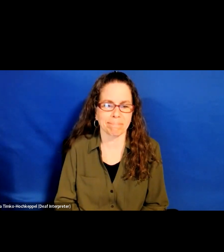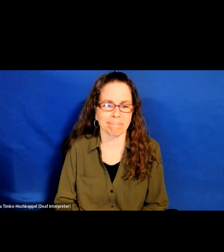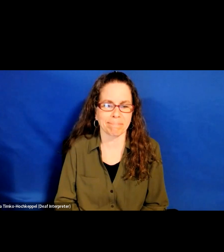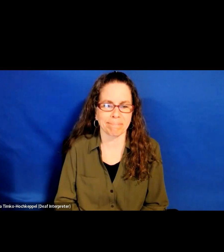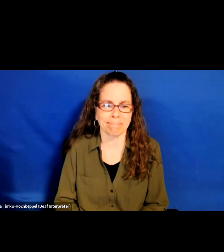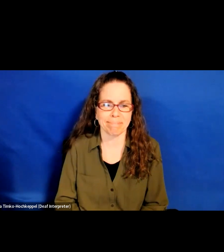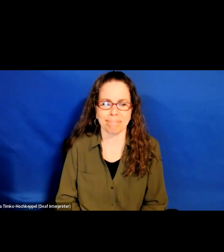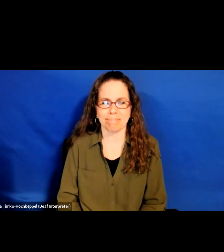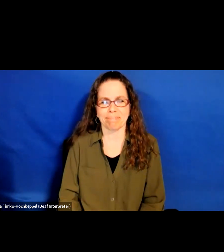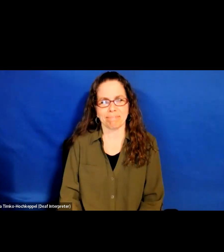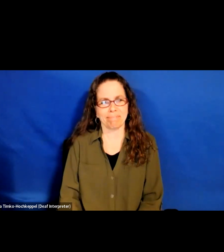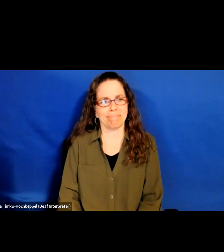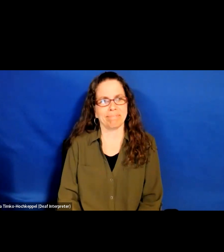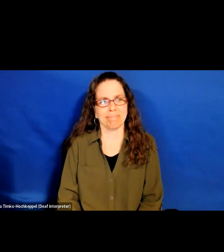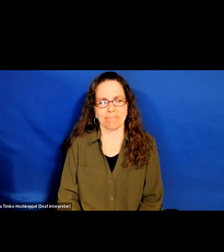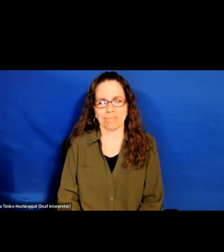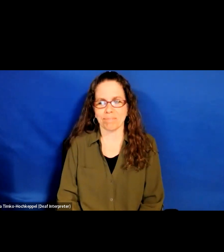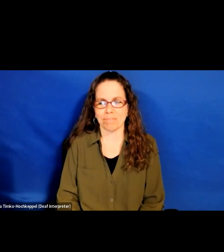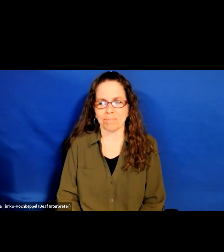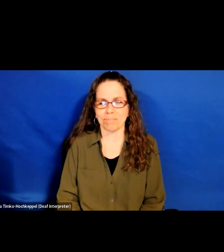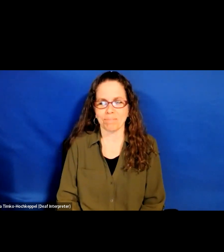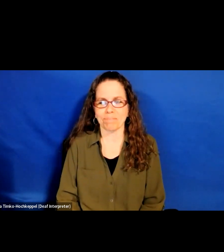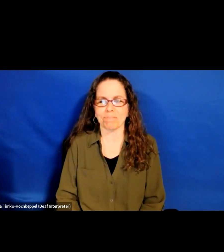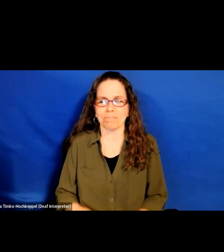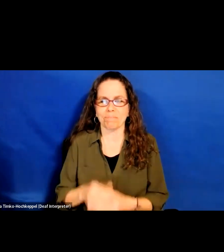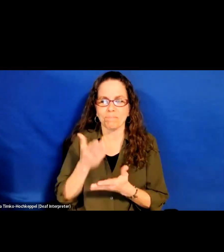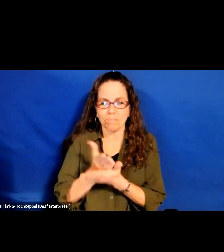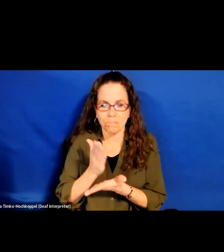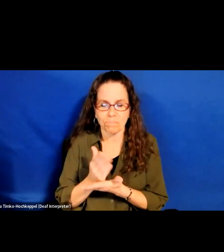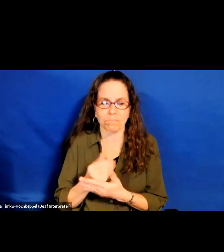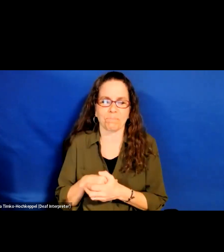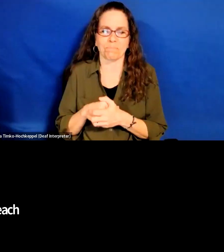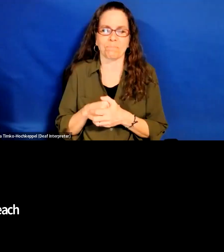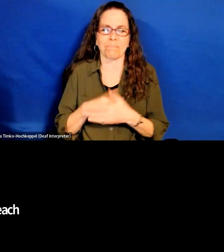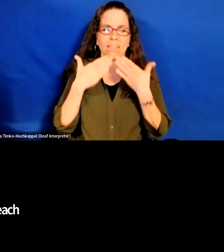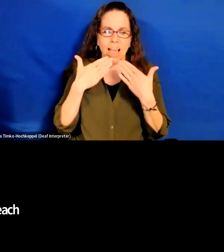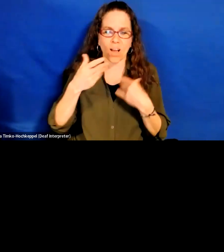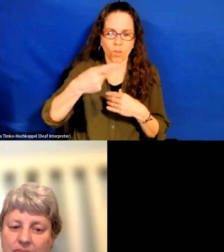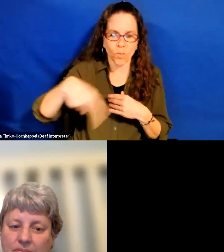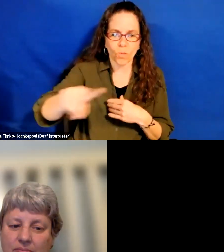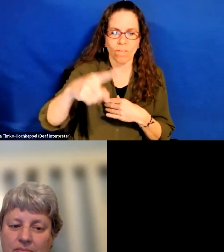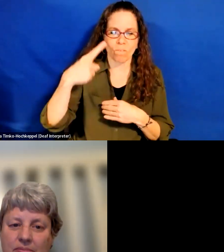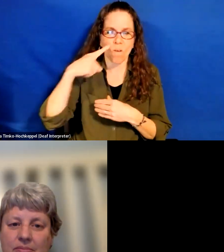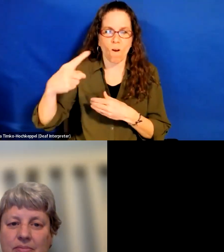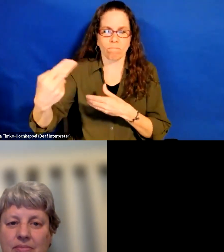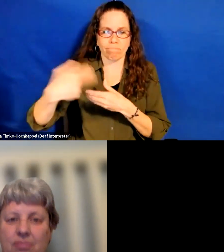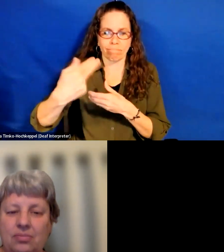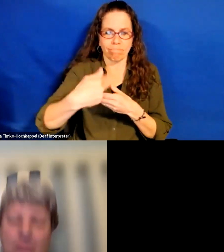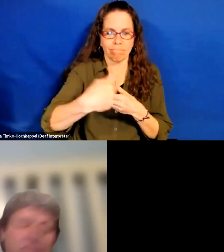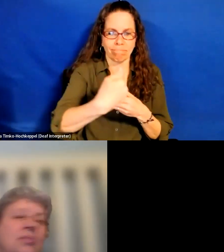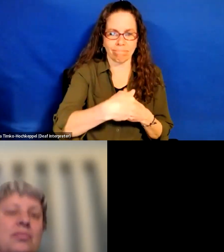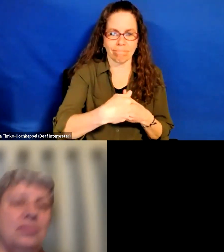Okay. Well, I want to thank everyone very much for coming and for putting up with